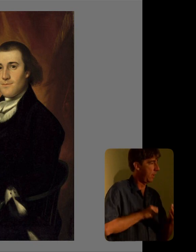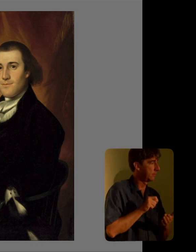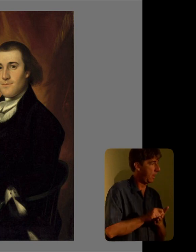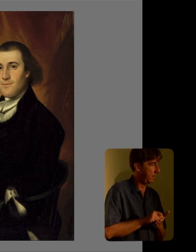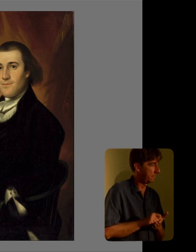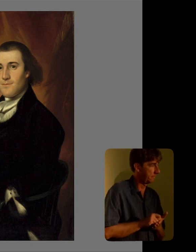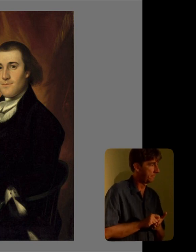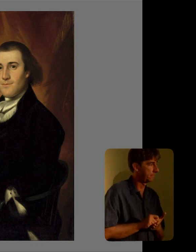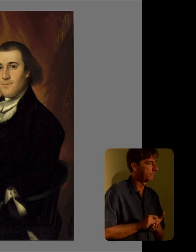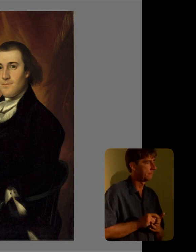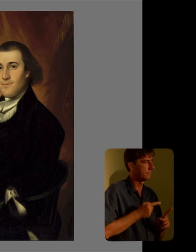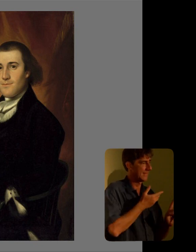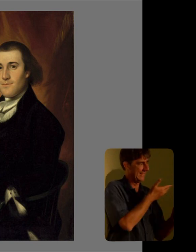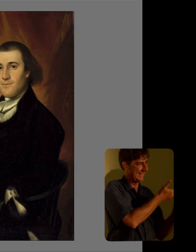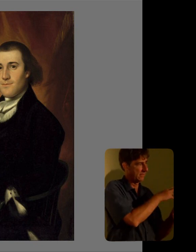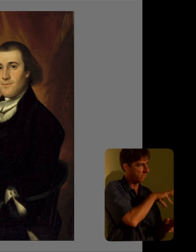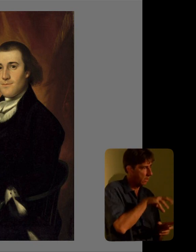and